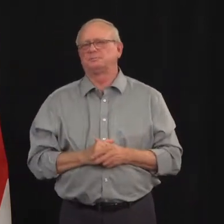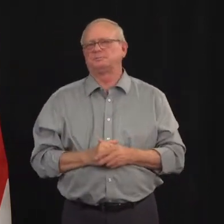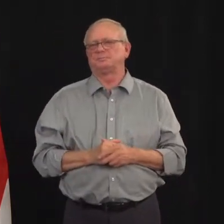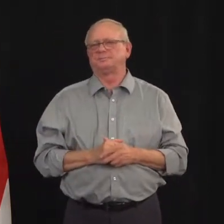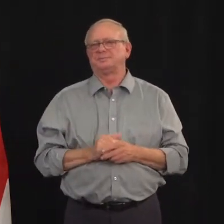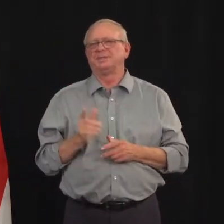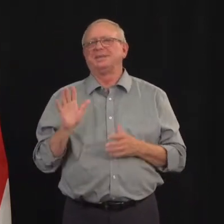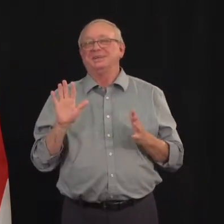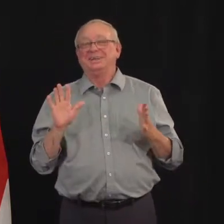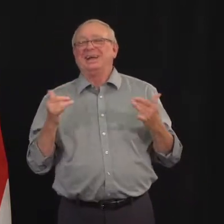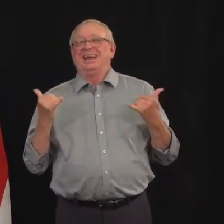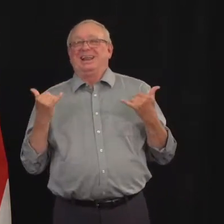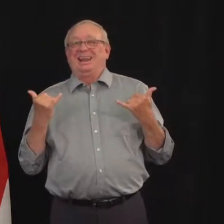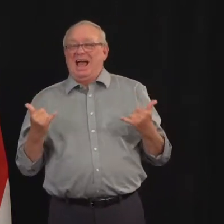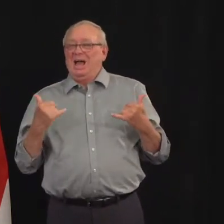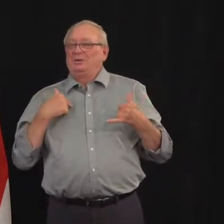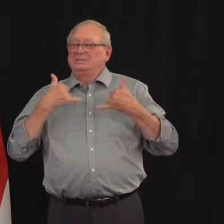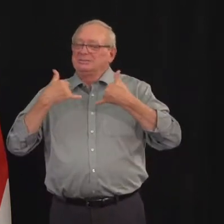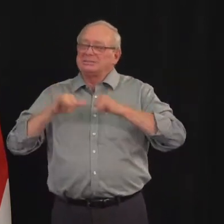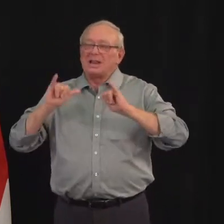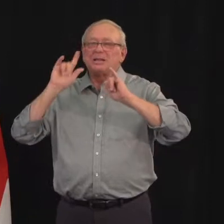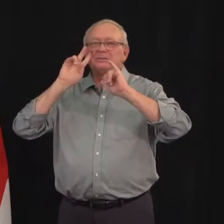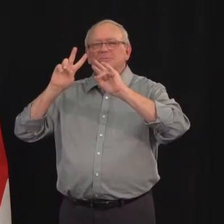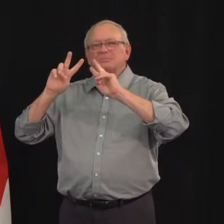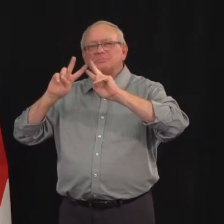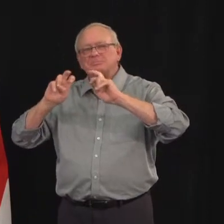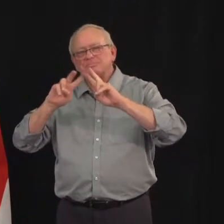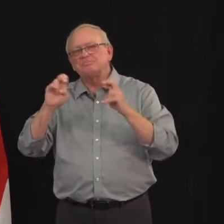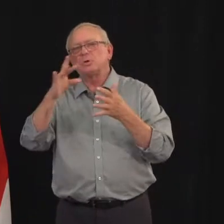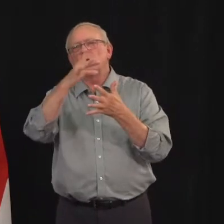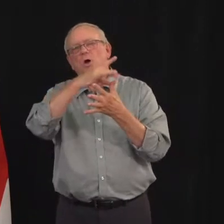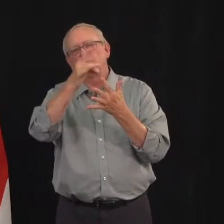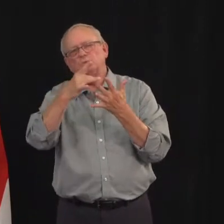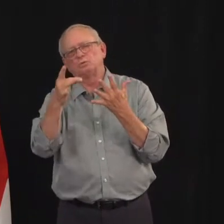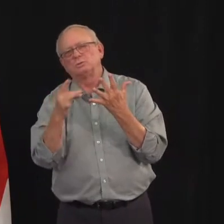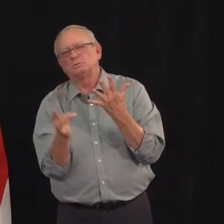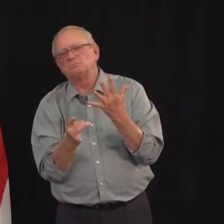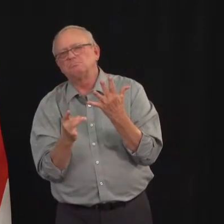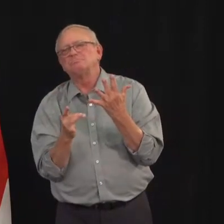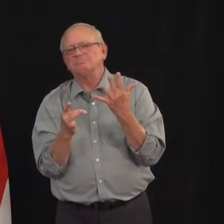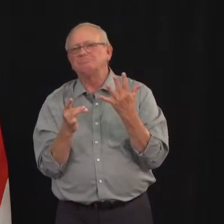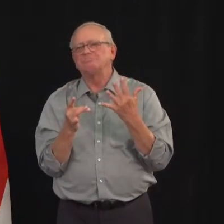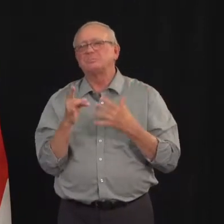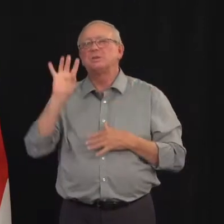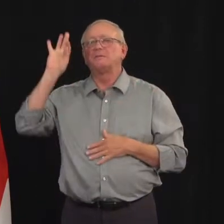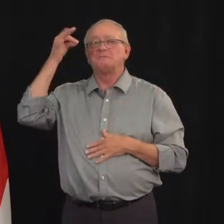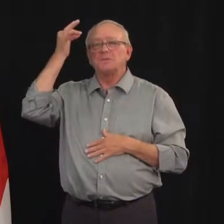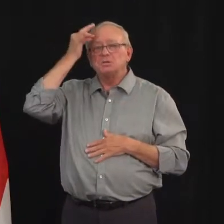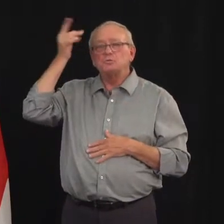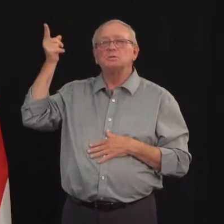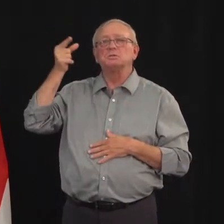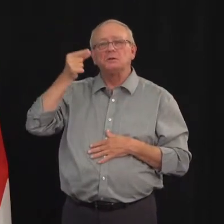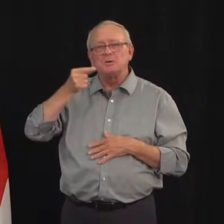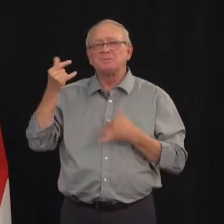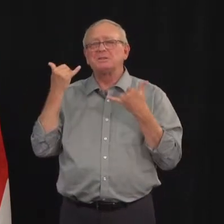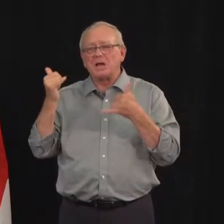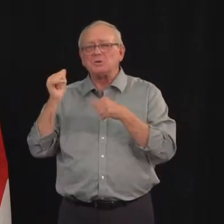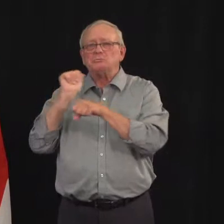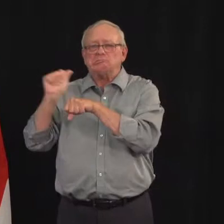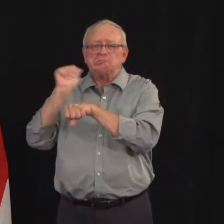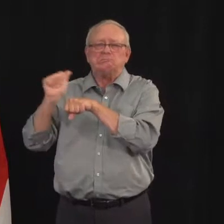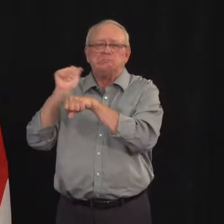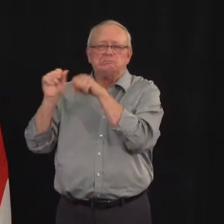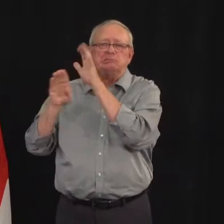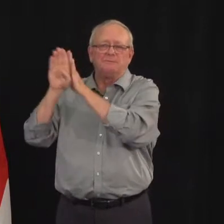And as you say, there is a federal app that's being developed. We also have AB Trace Together, and we continue